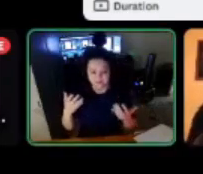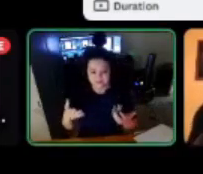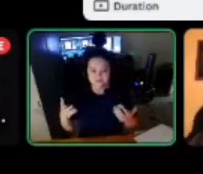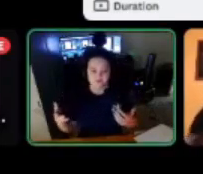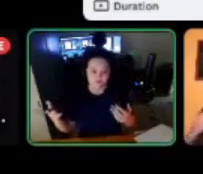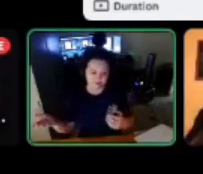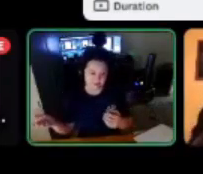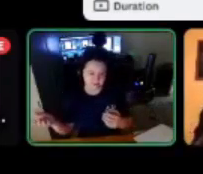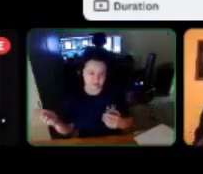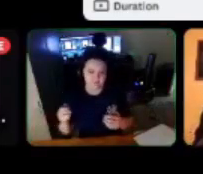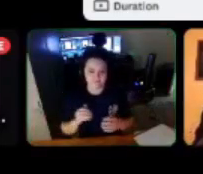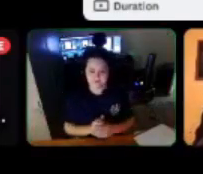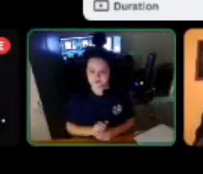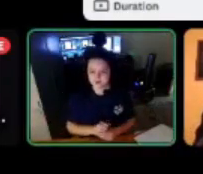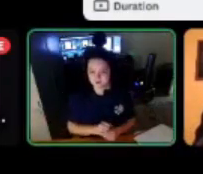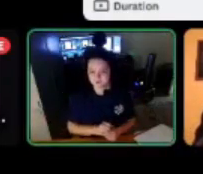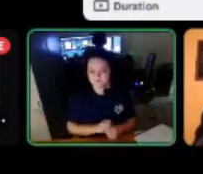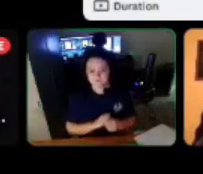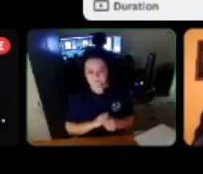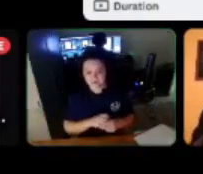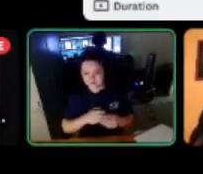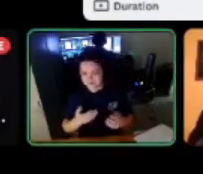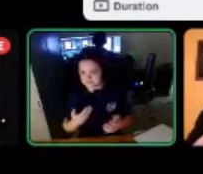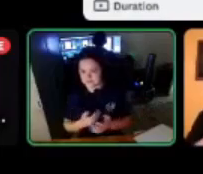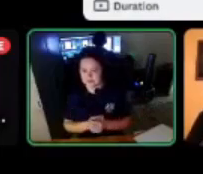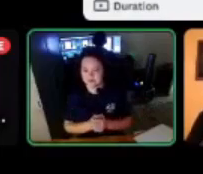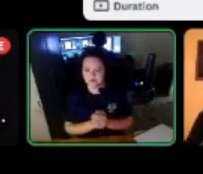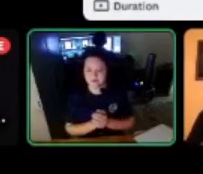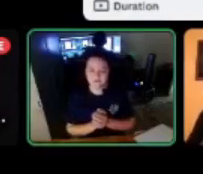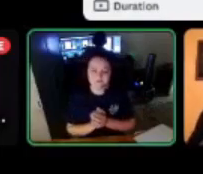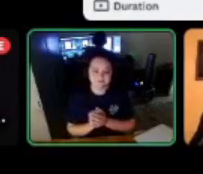each letter makes. So let's say, let